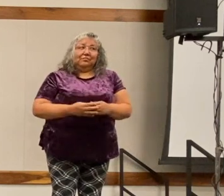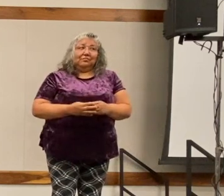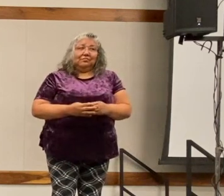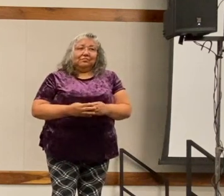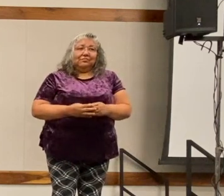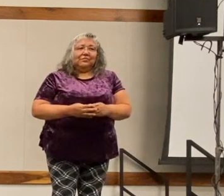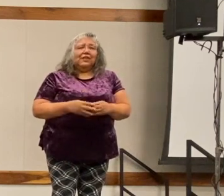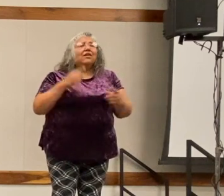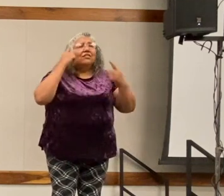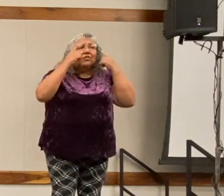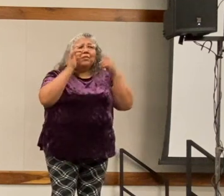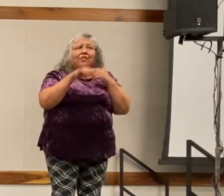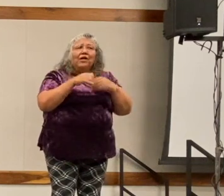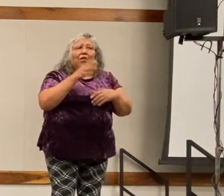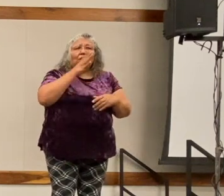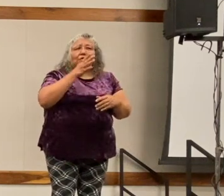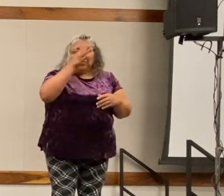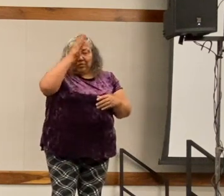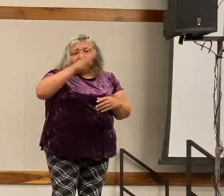Let that sink in, fellas.